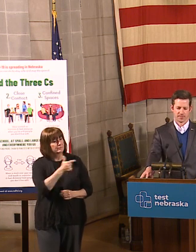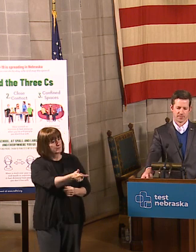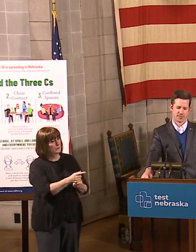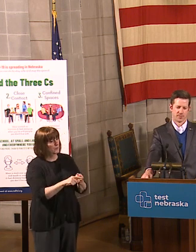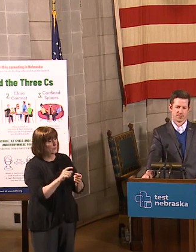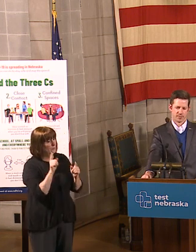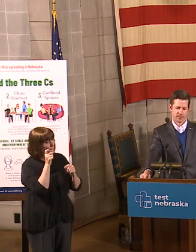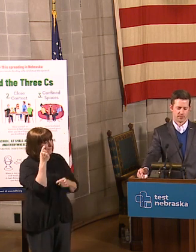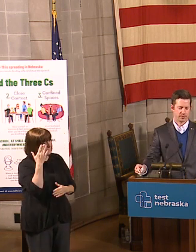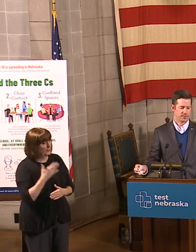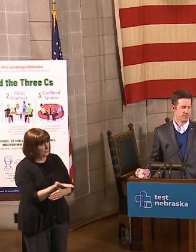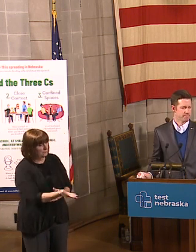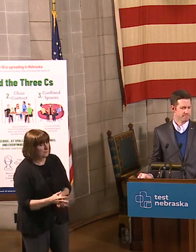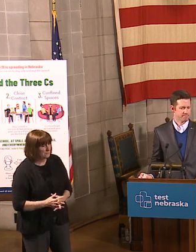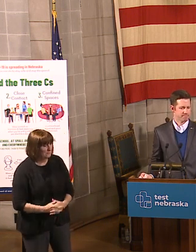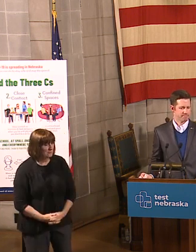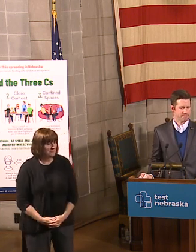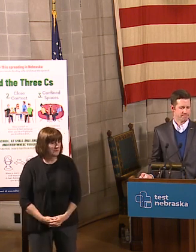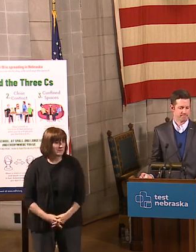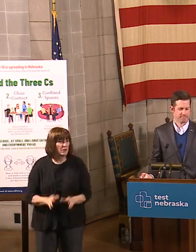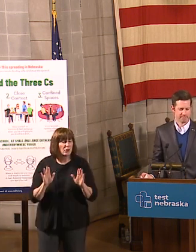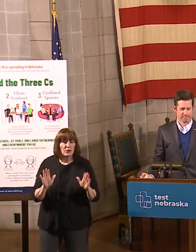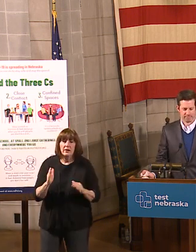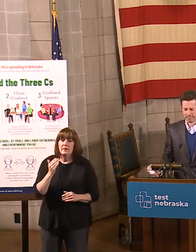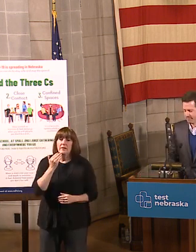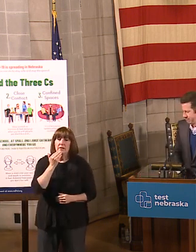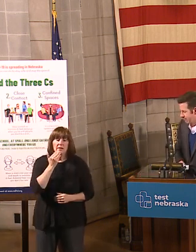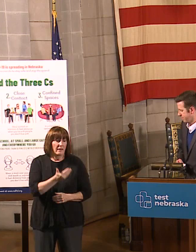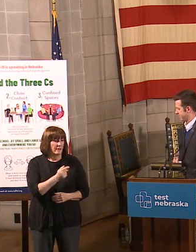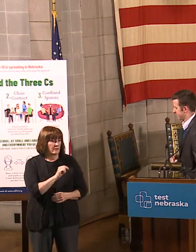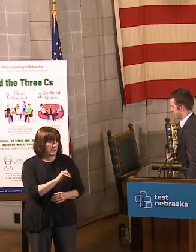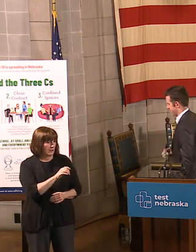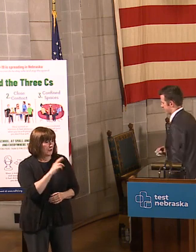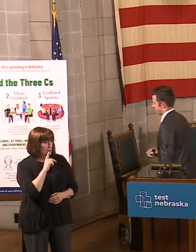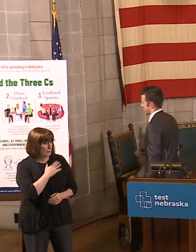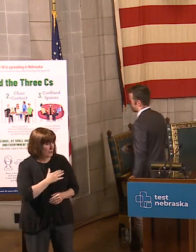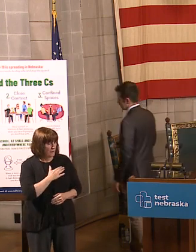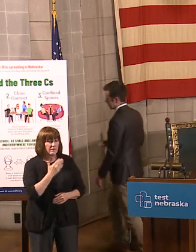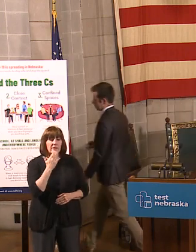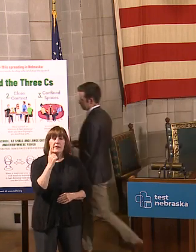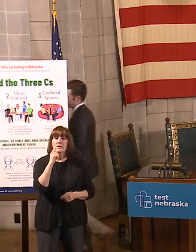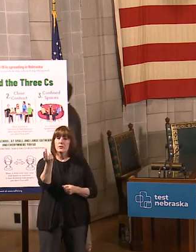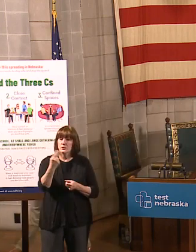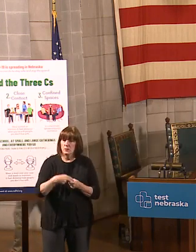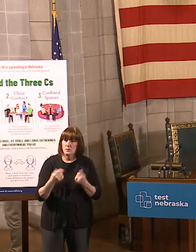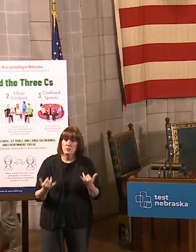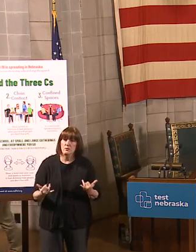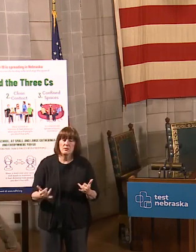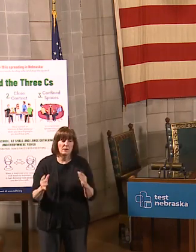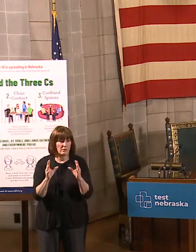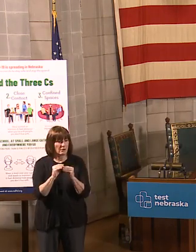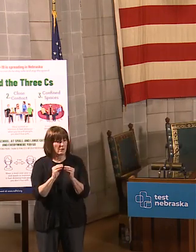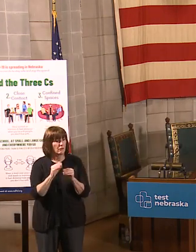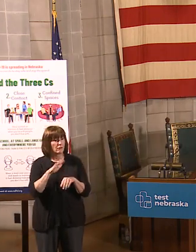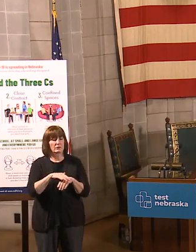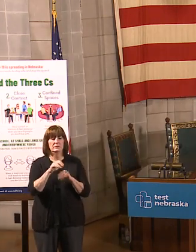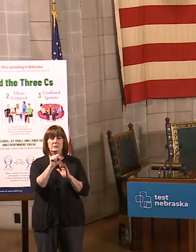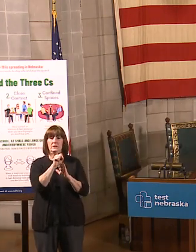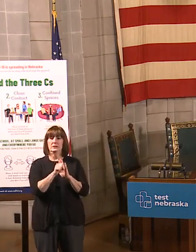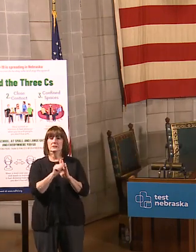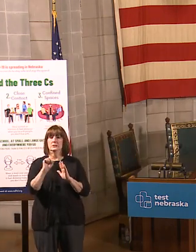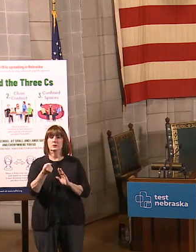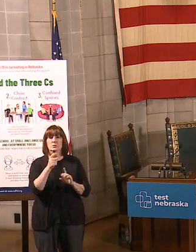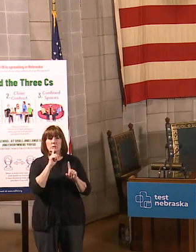governor. Great. Thank you very much, Taylor. I appreciate it. Thank you all for joining us for this press briefing on the state's response to